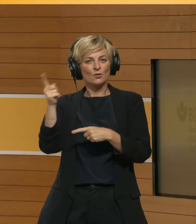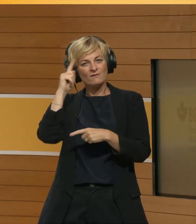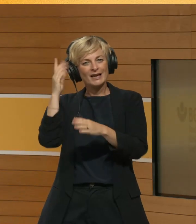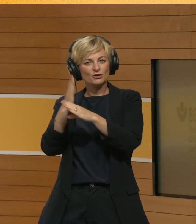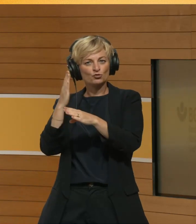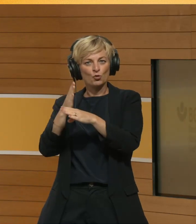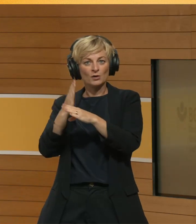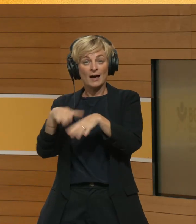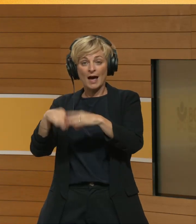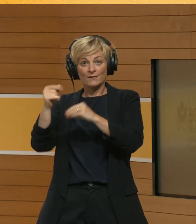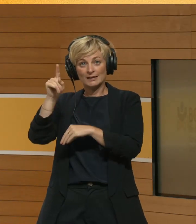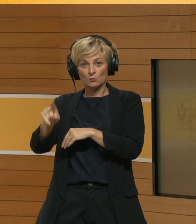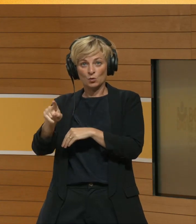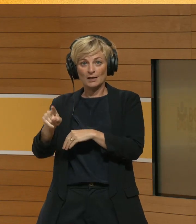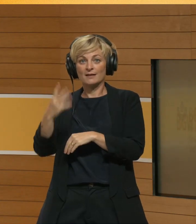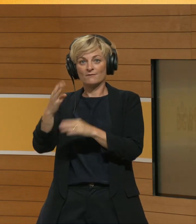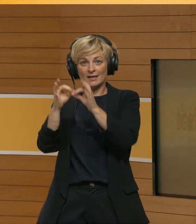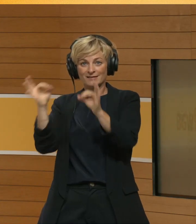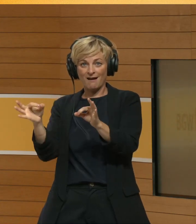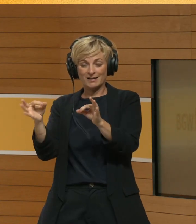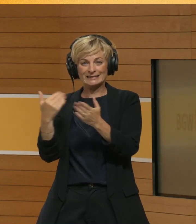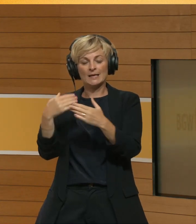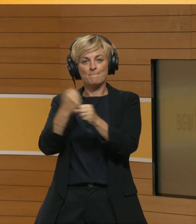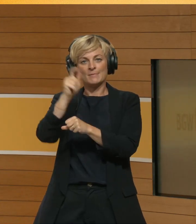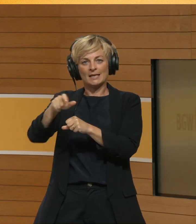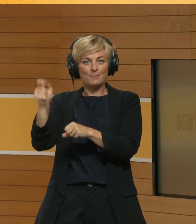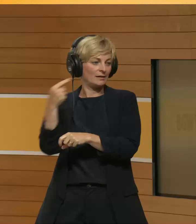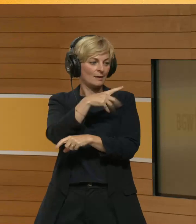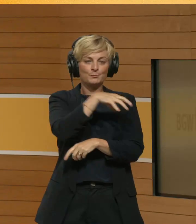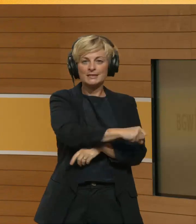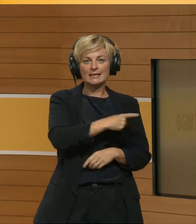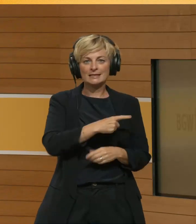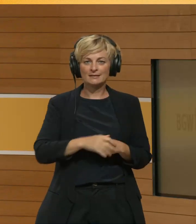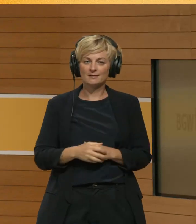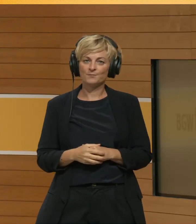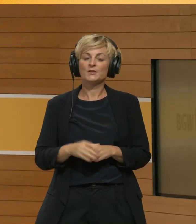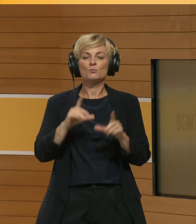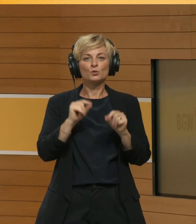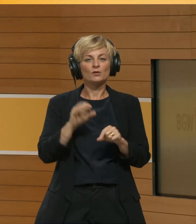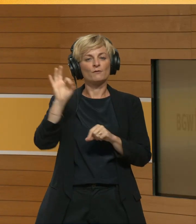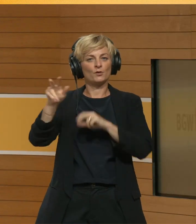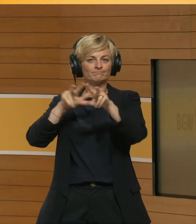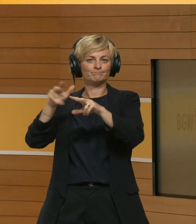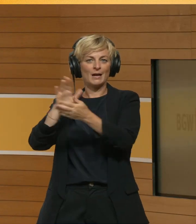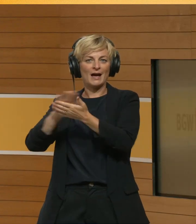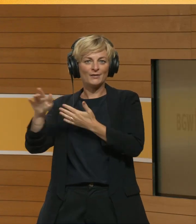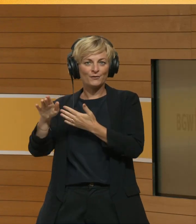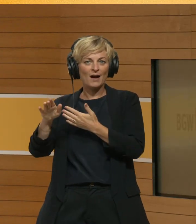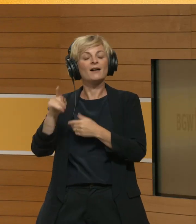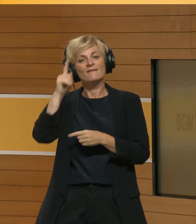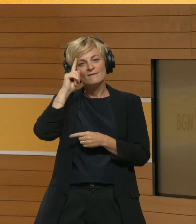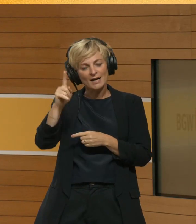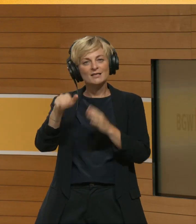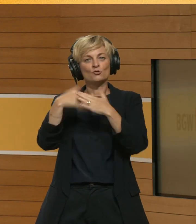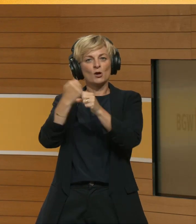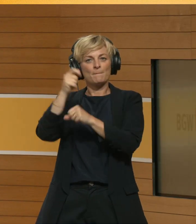they know, for those 4 days, I don't have my new employee at the ward. They are in the onboarding